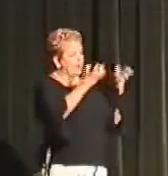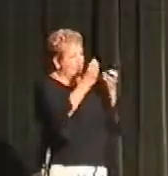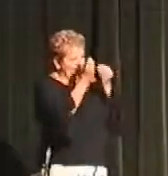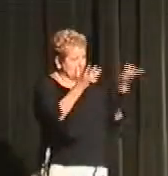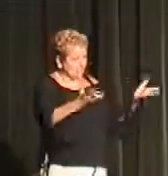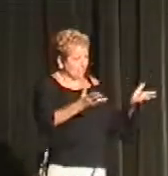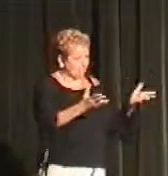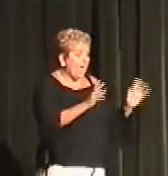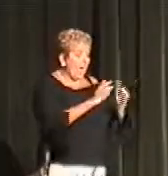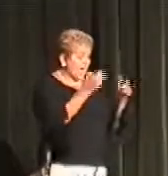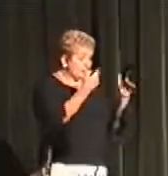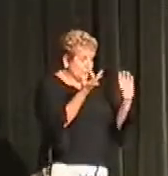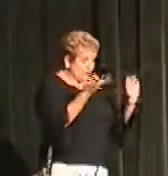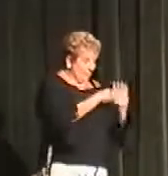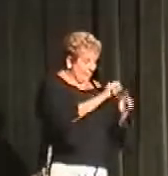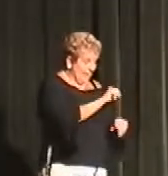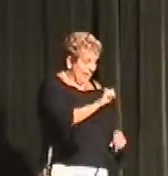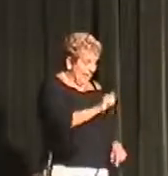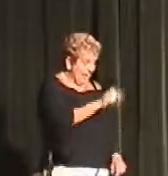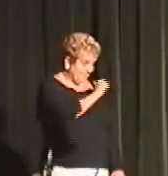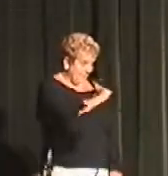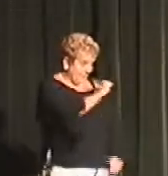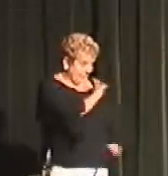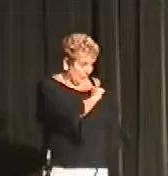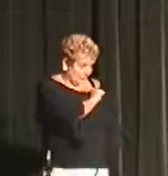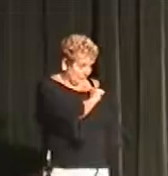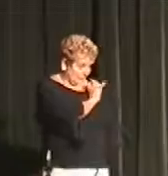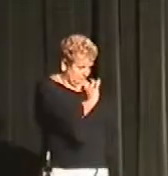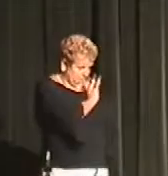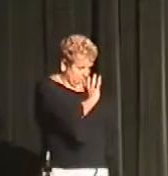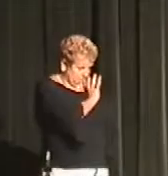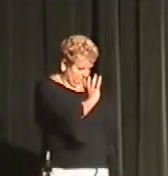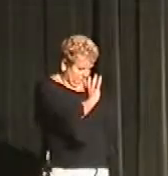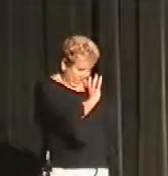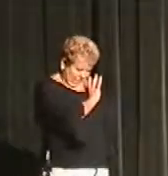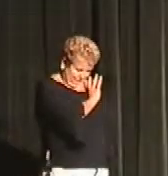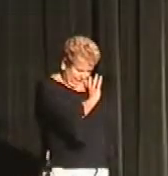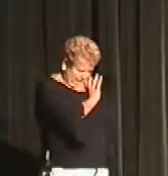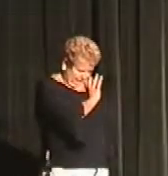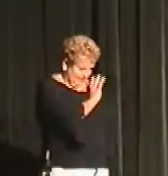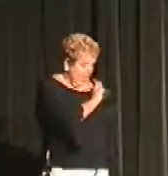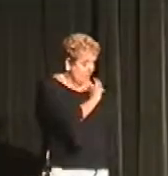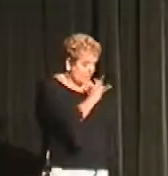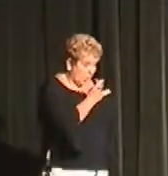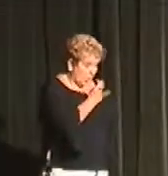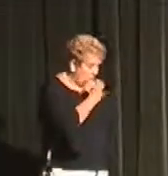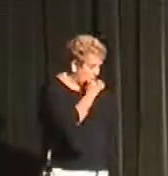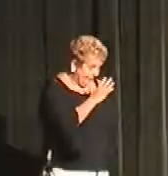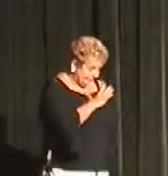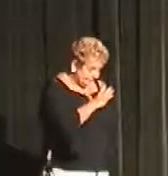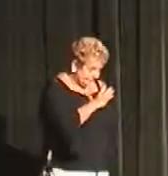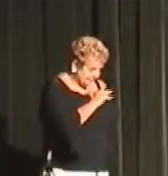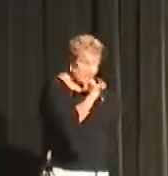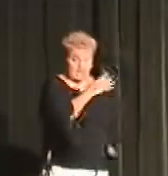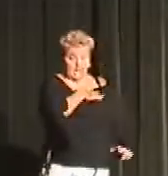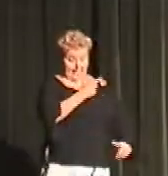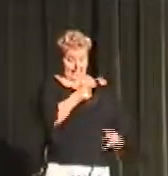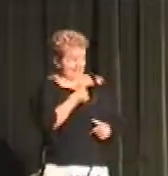attitude. I didn't like women. I didn't like any women. I didn't like me. I didn't like my mother. I figured any other women around